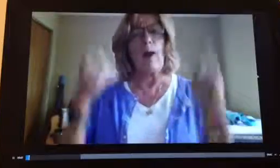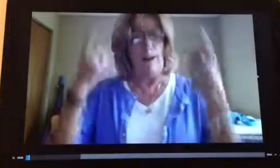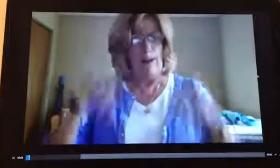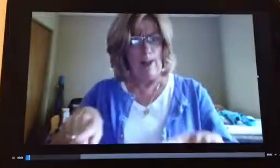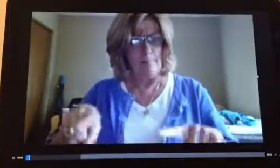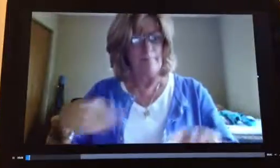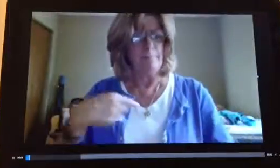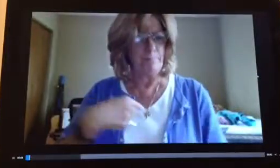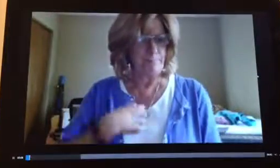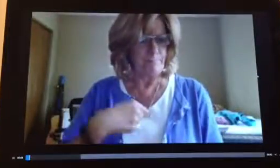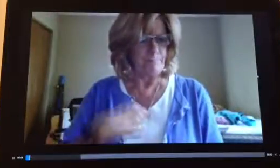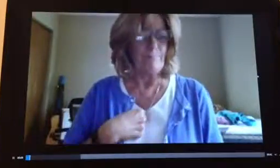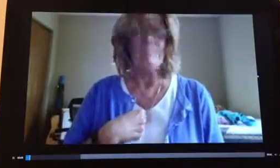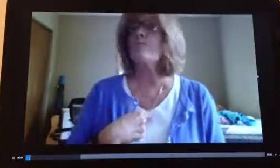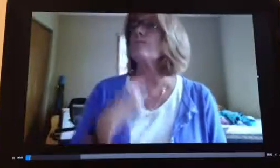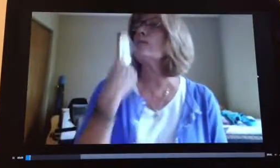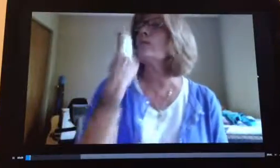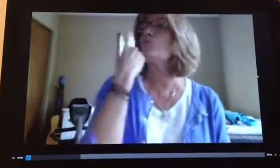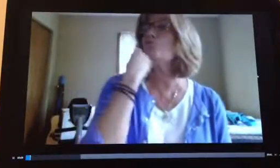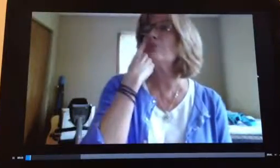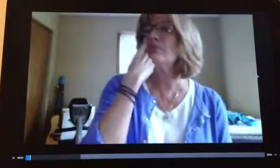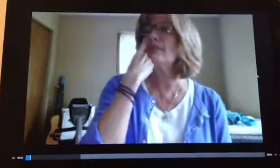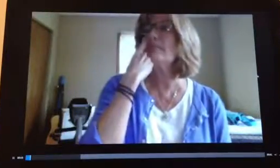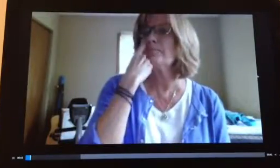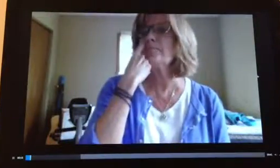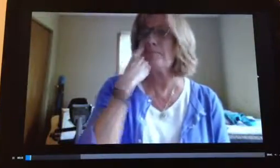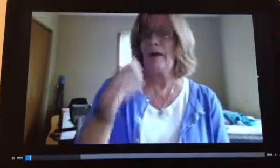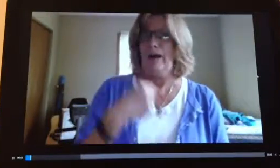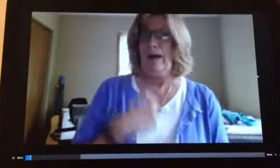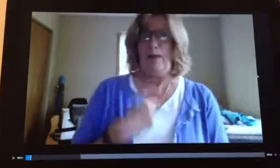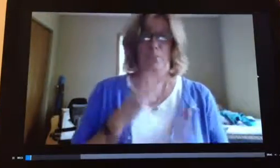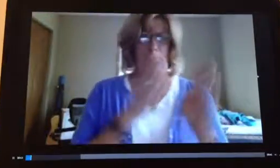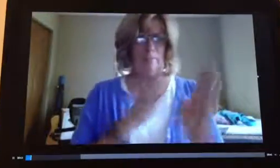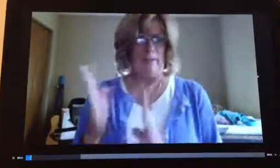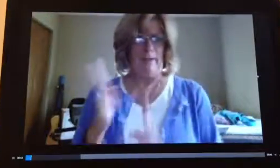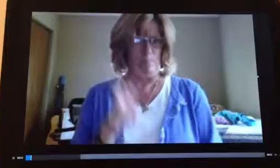story. I have a story I wanted to tell you guys recently that had happened to me.